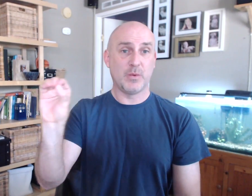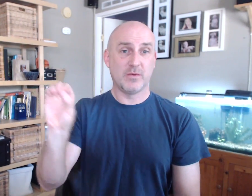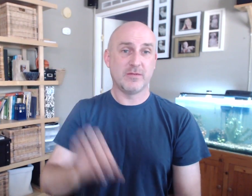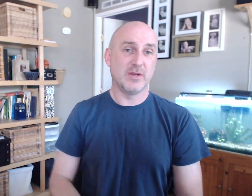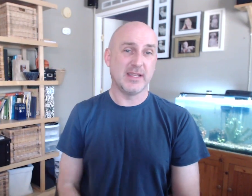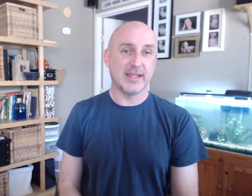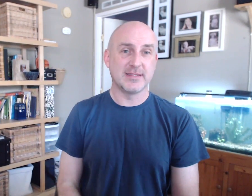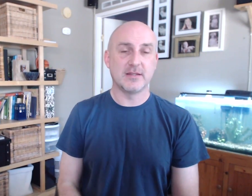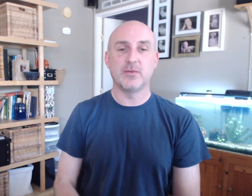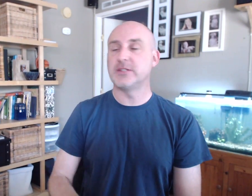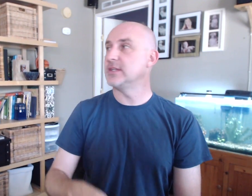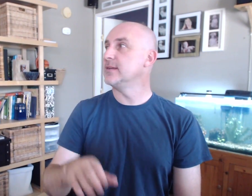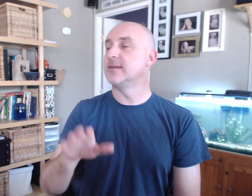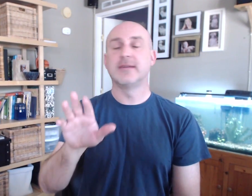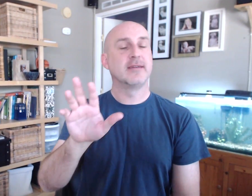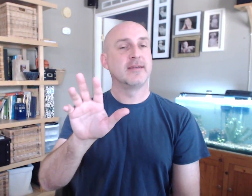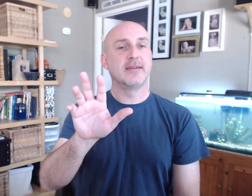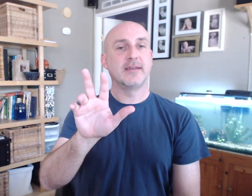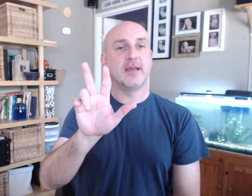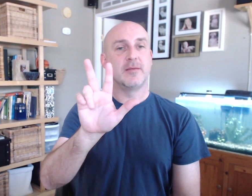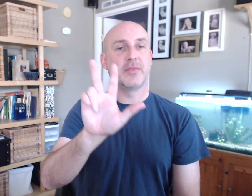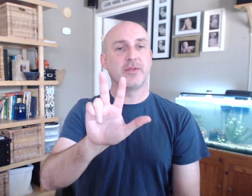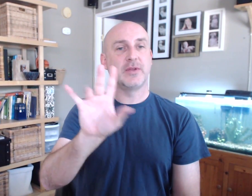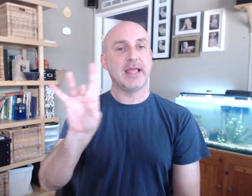For any kids that are watching. 38,